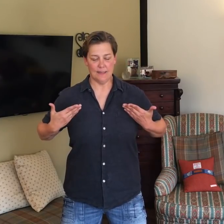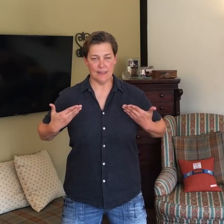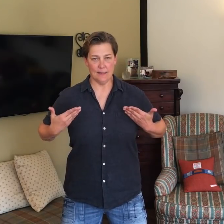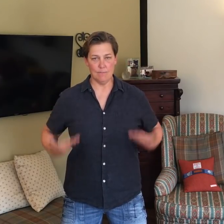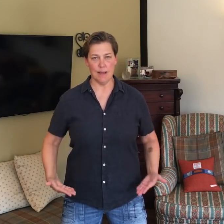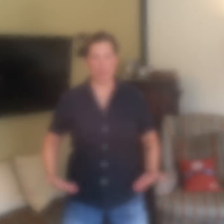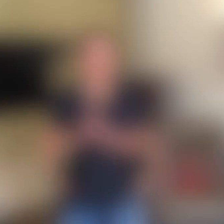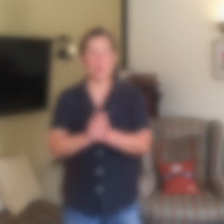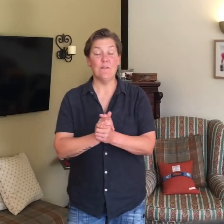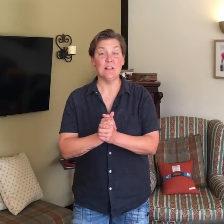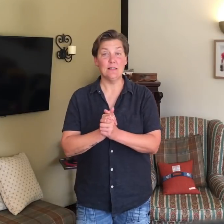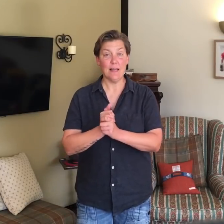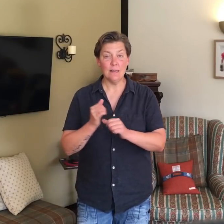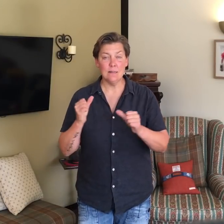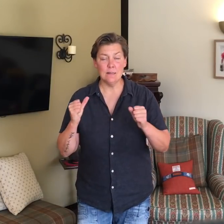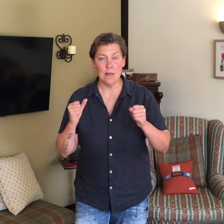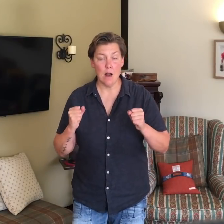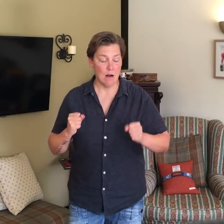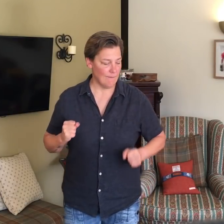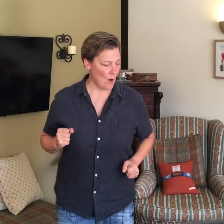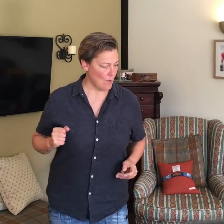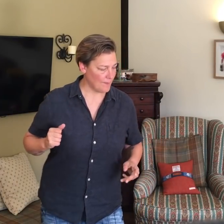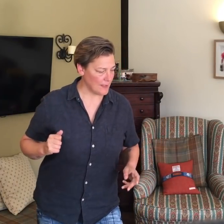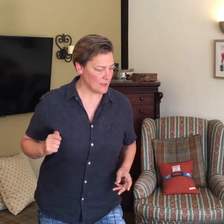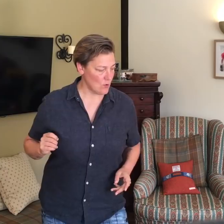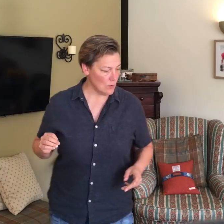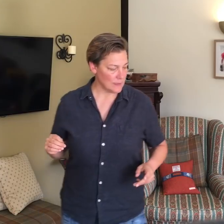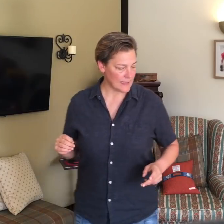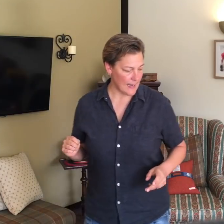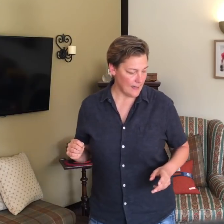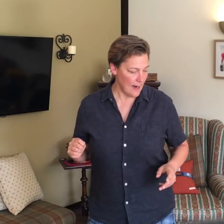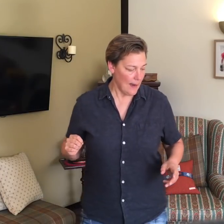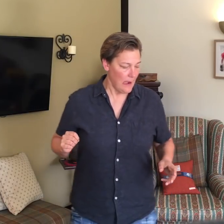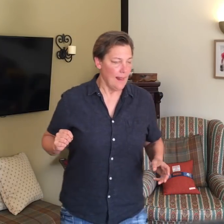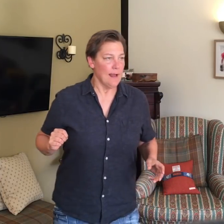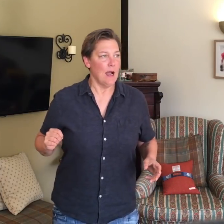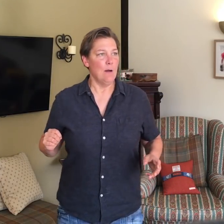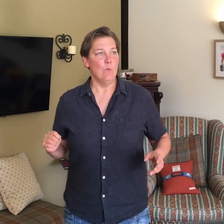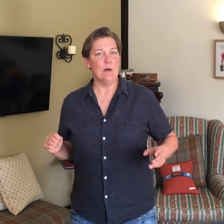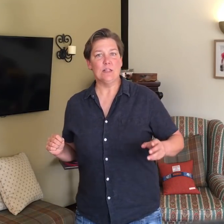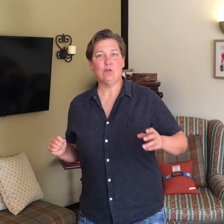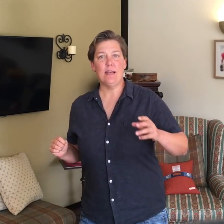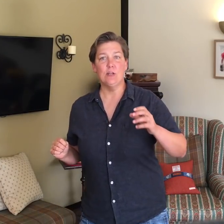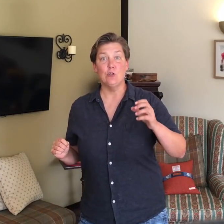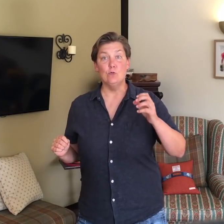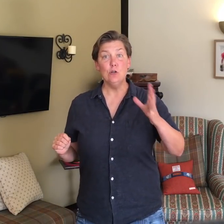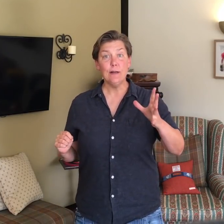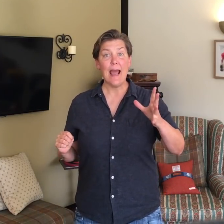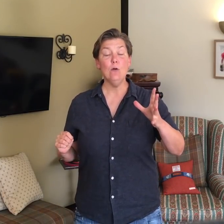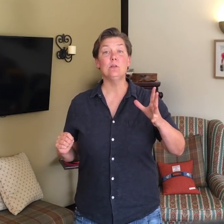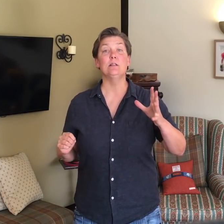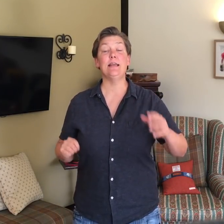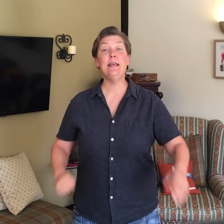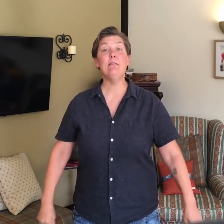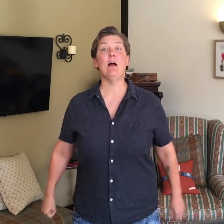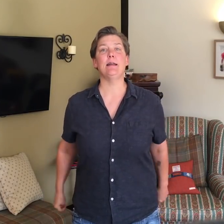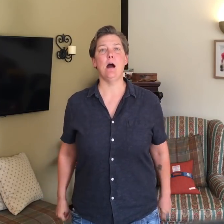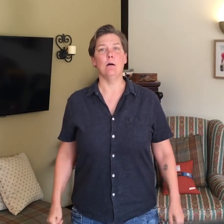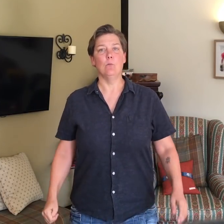is me. So for the second half of this chorus then, we're straight into look out, 'cause here I come. We've